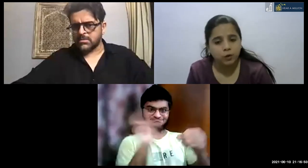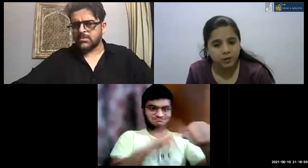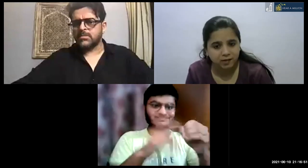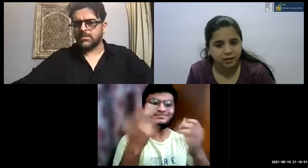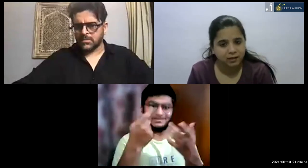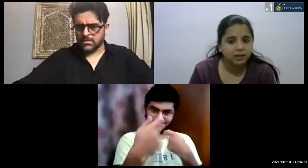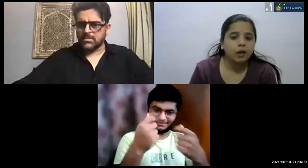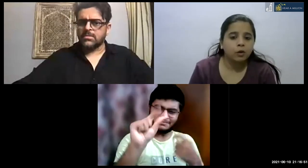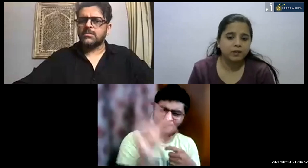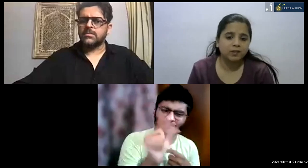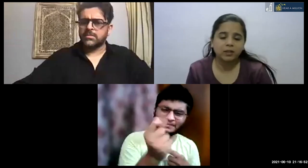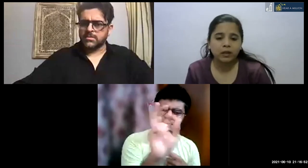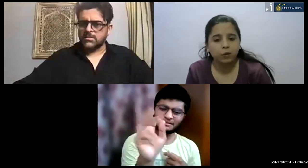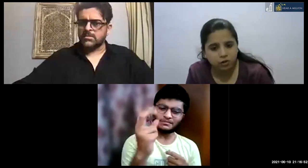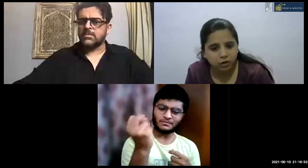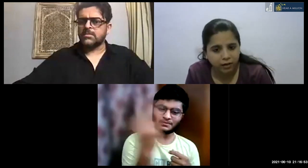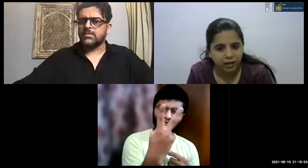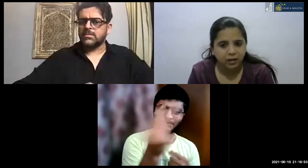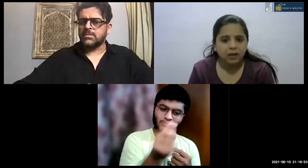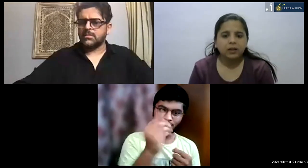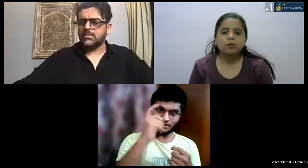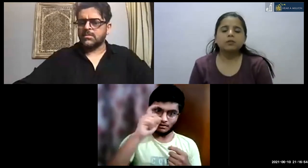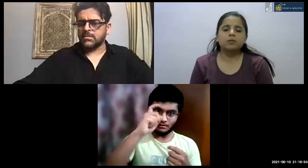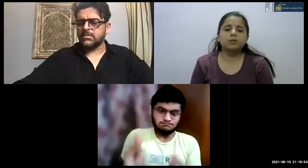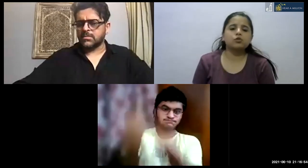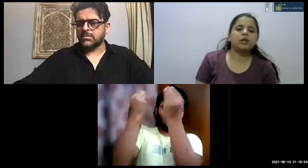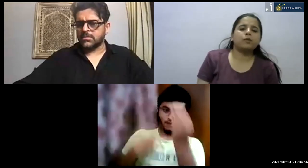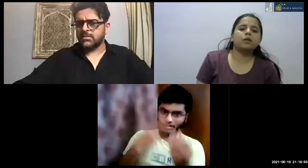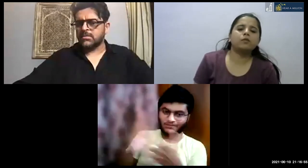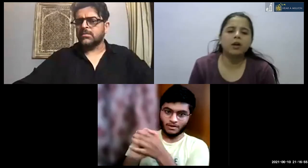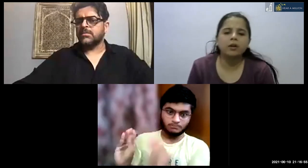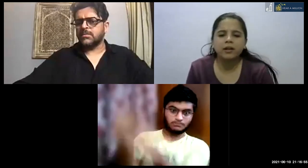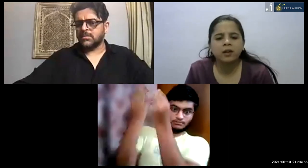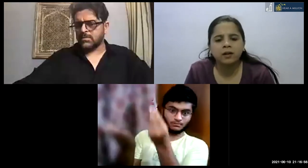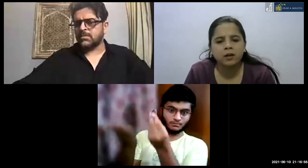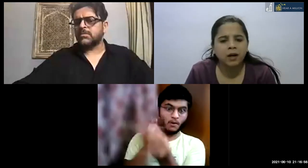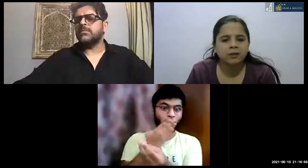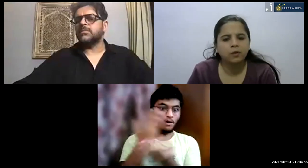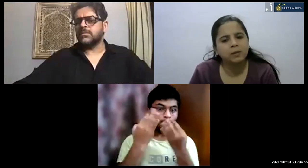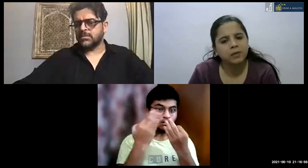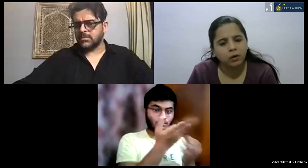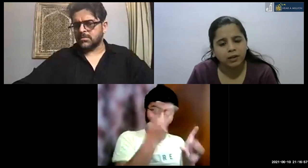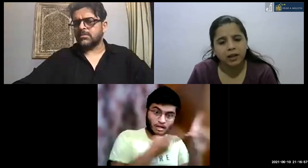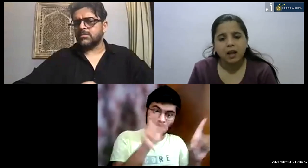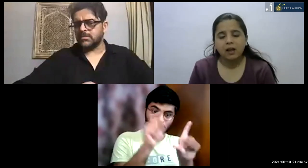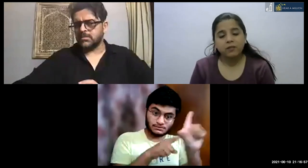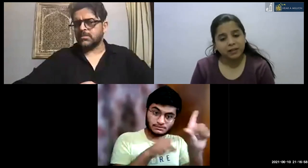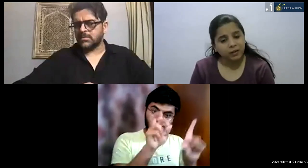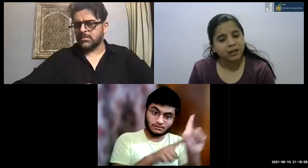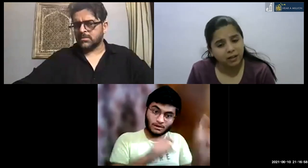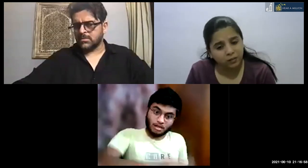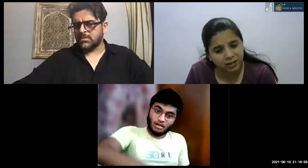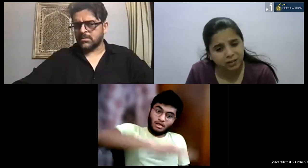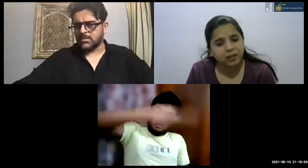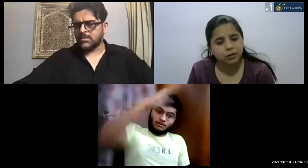do the courses, skill courses as well, vocational training. That was so cheap, for 200 and 300 bucks for 1 month only. And when